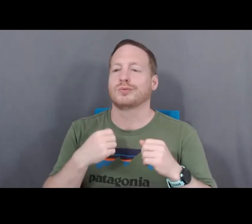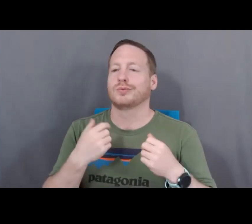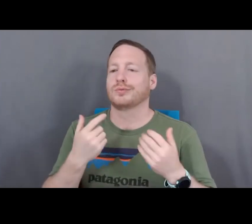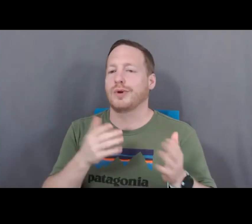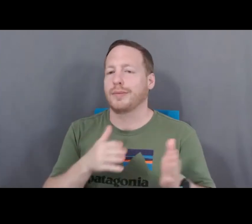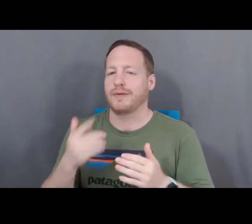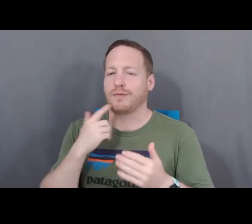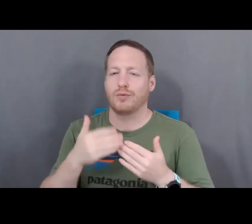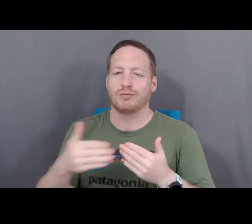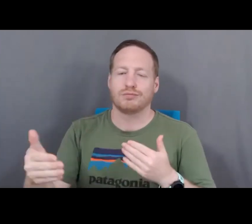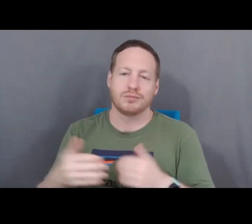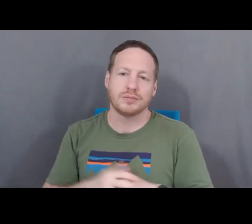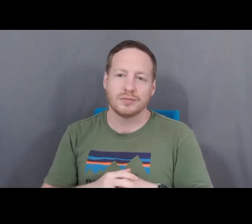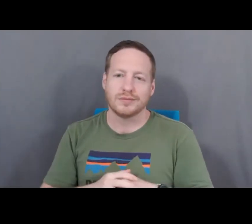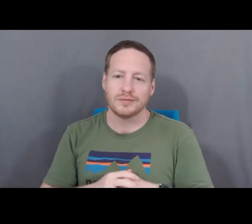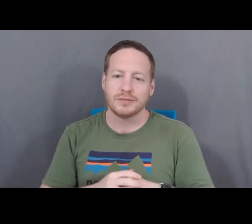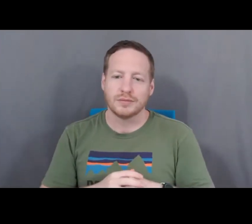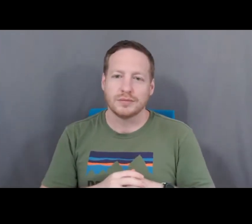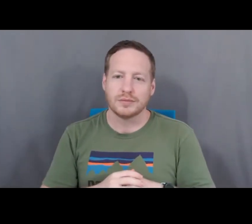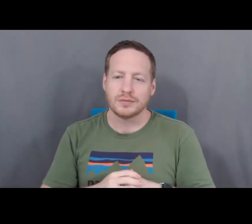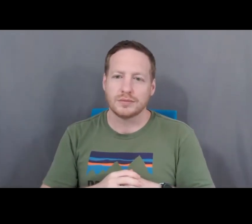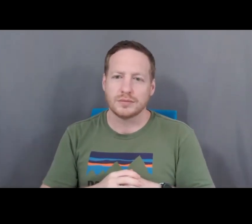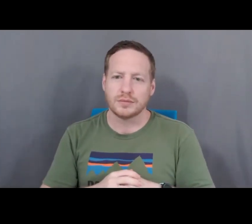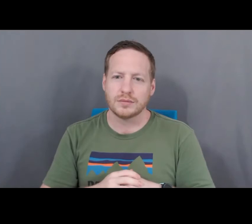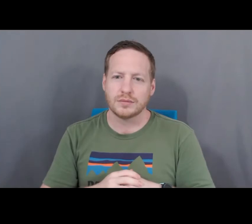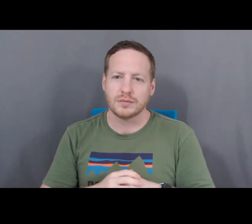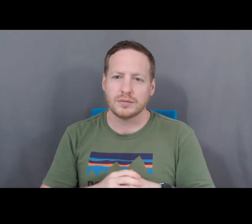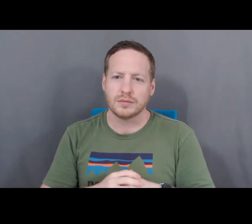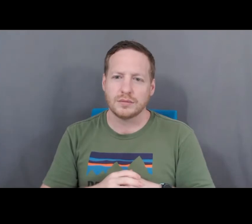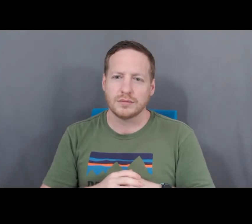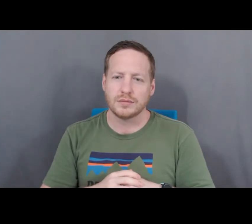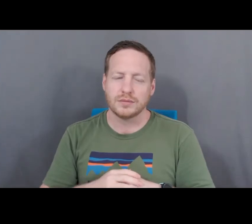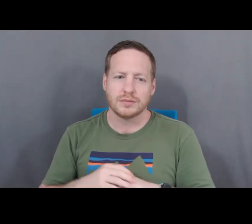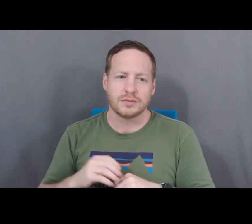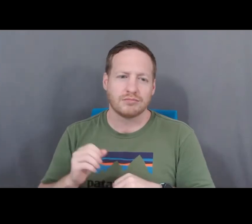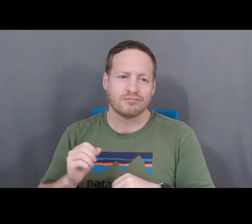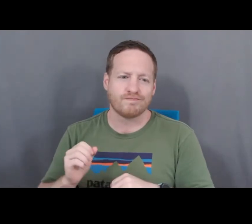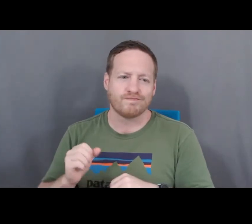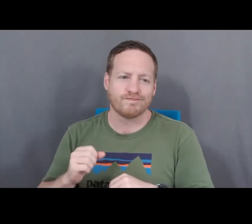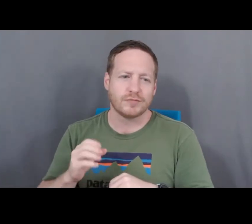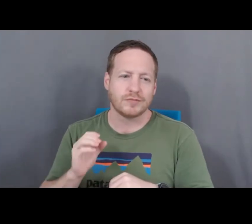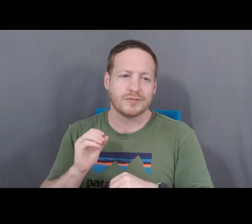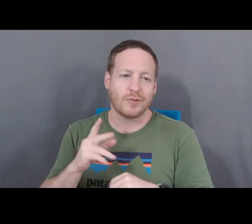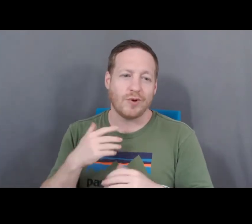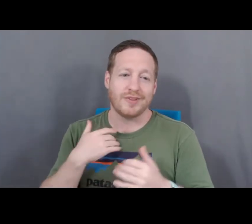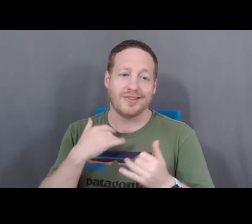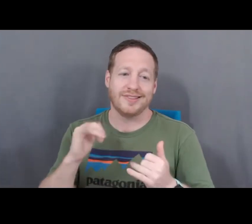homework on where we're going to meet and how we're going to meet so that it can, from moving forward from here.